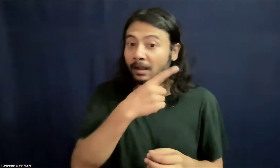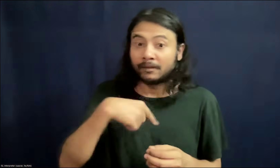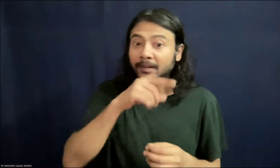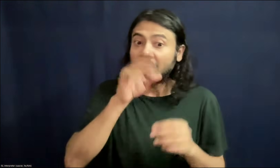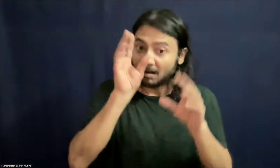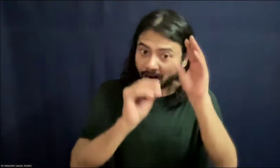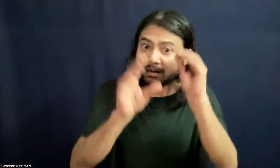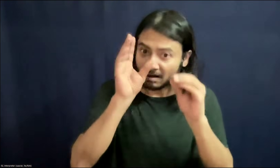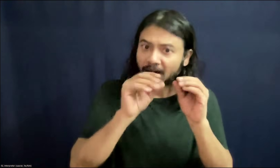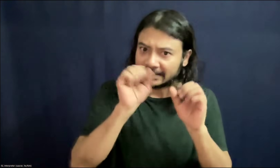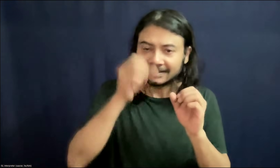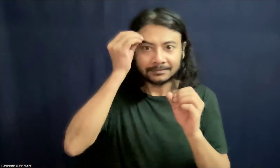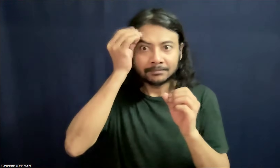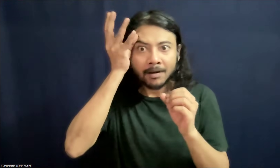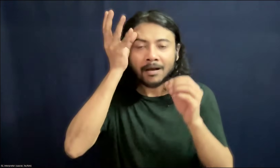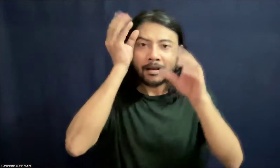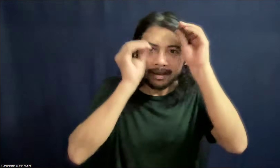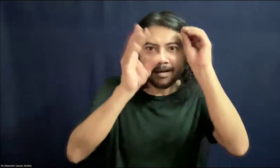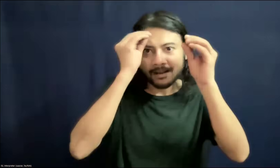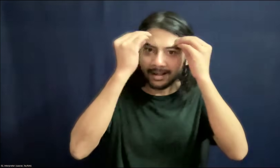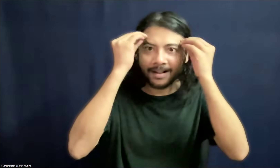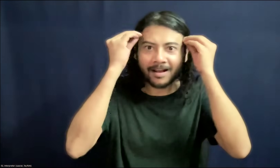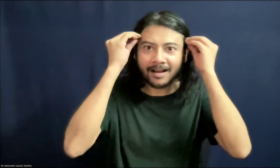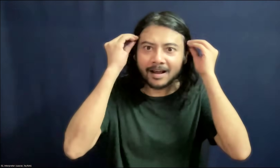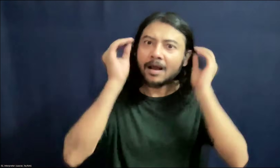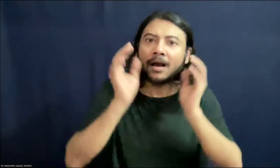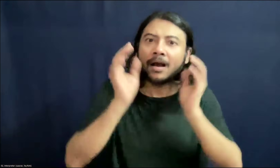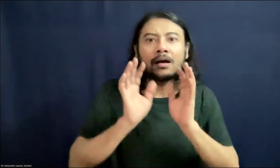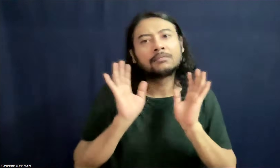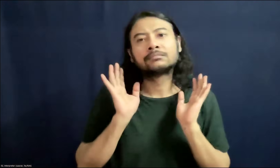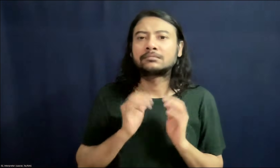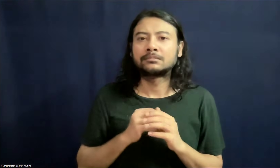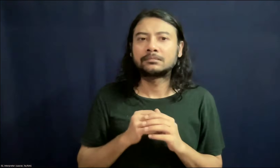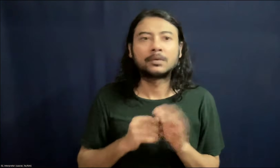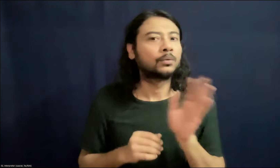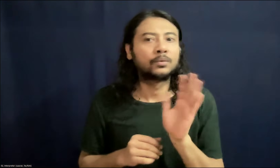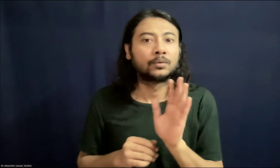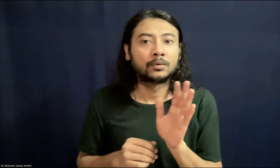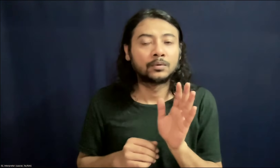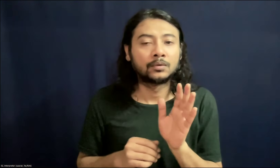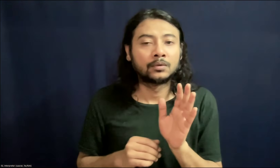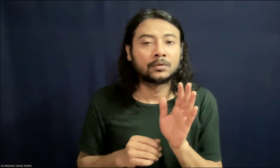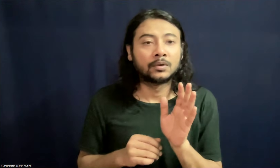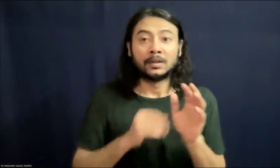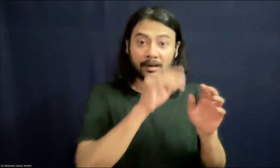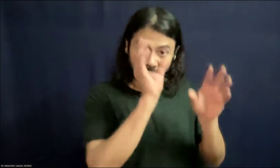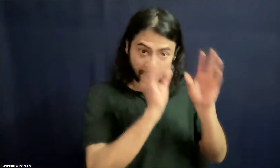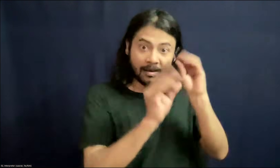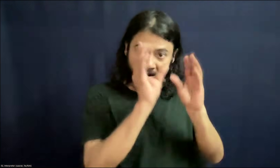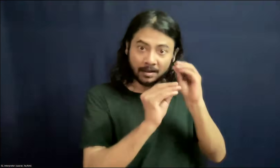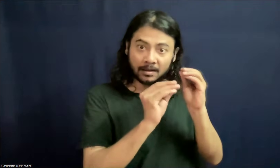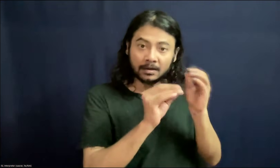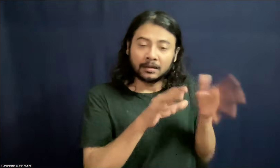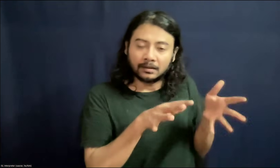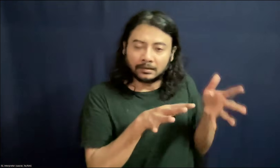and we should not stop just getting knowledge. Knowledge should be used in loving and serving Krishna. That